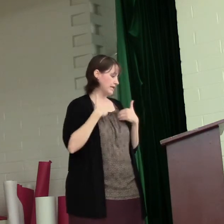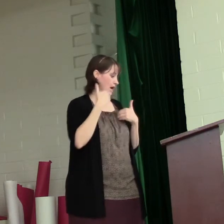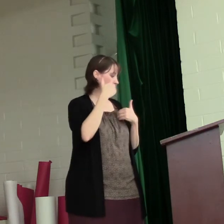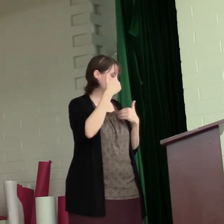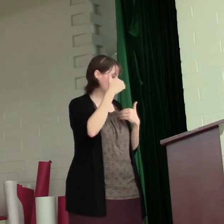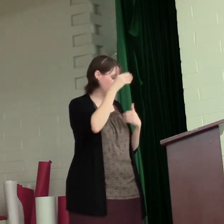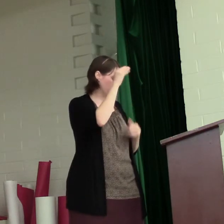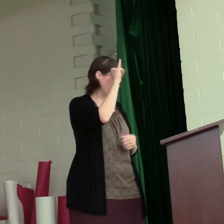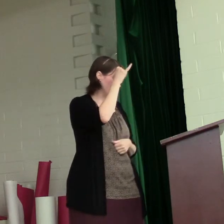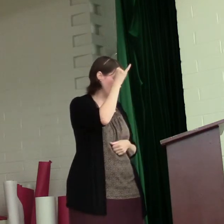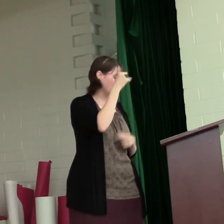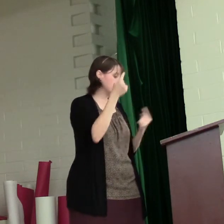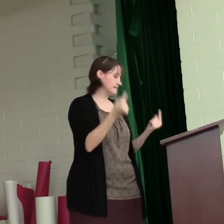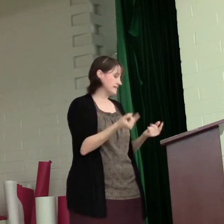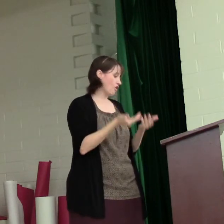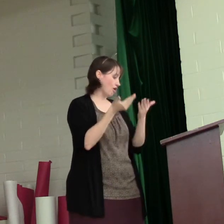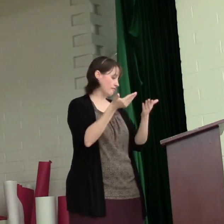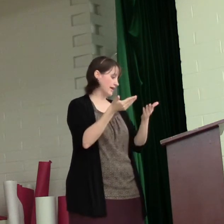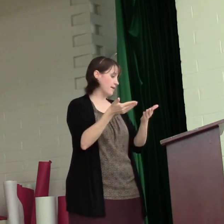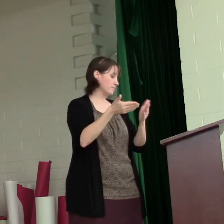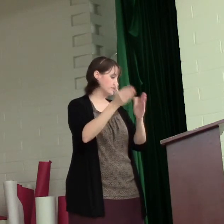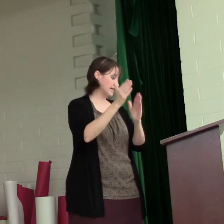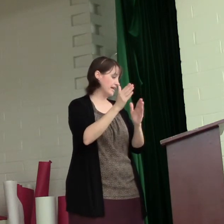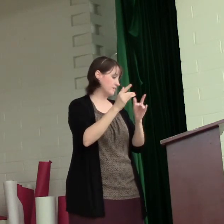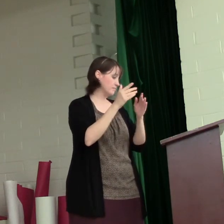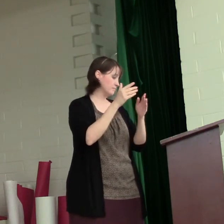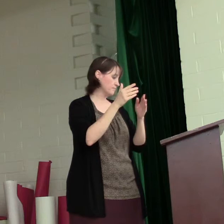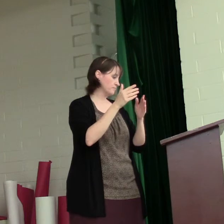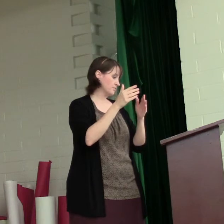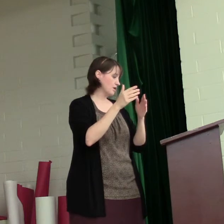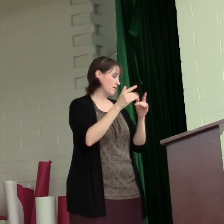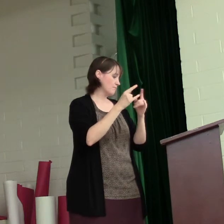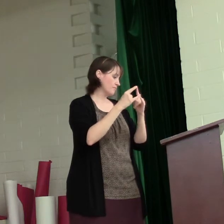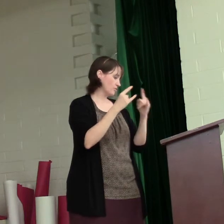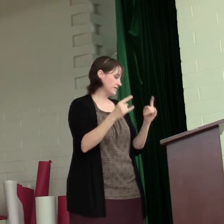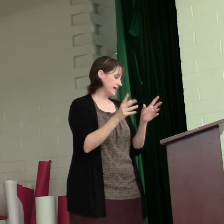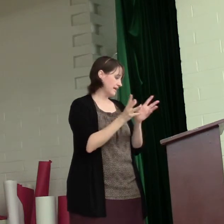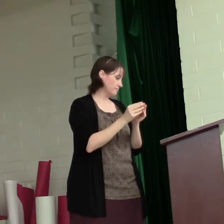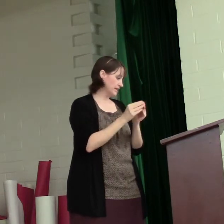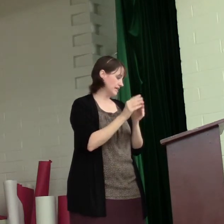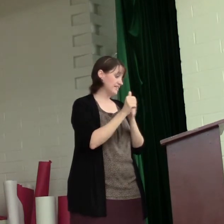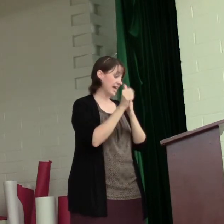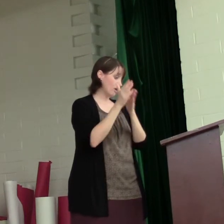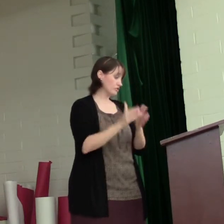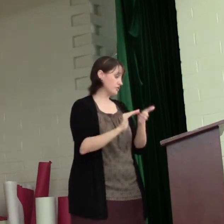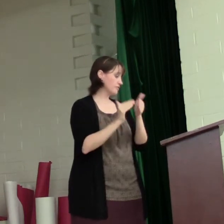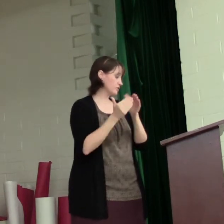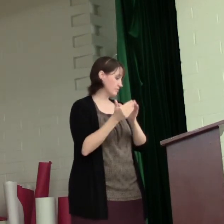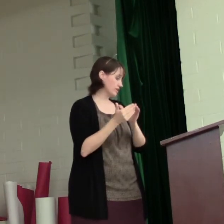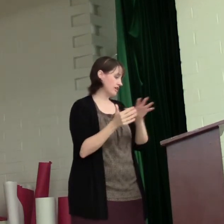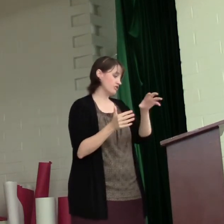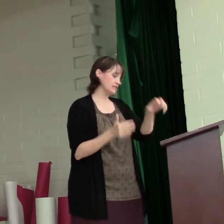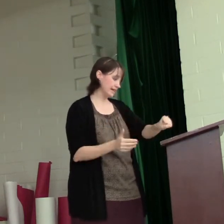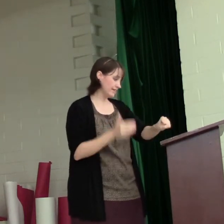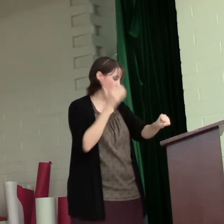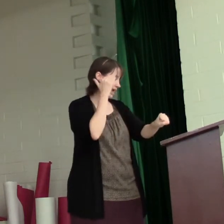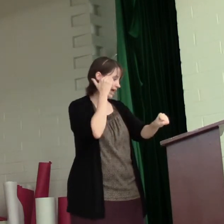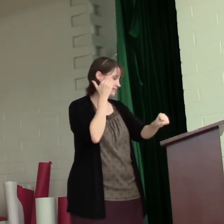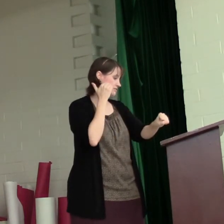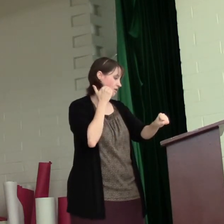young bull as a sin offering and present it before the tent of meeting. The elders of the community are to lay their hands